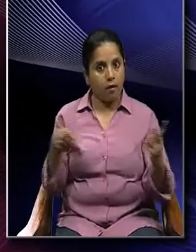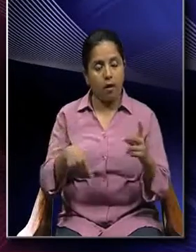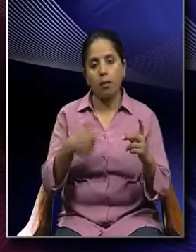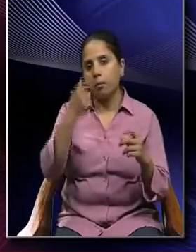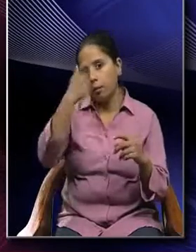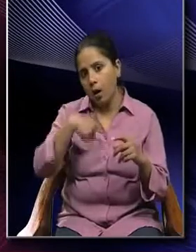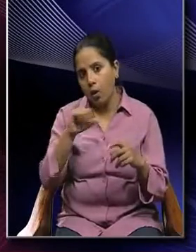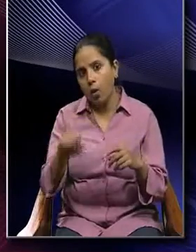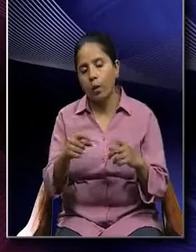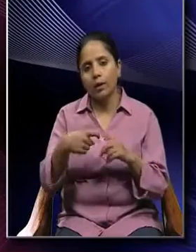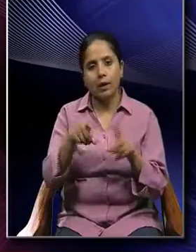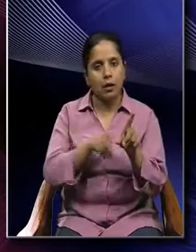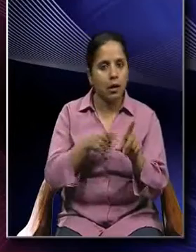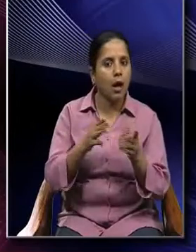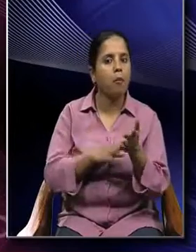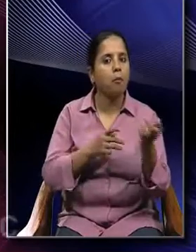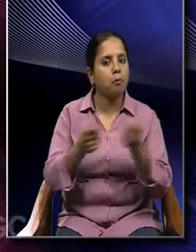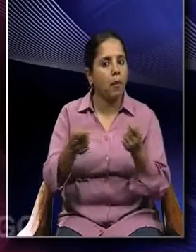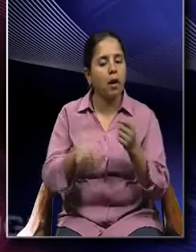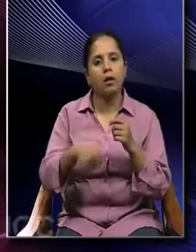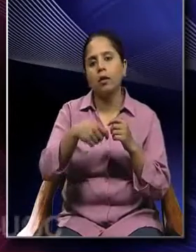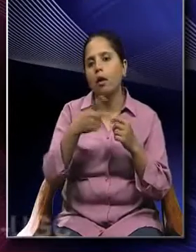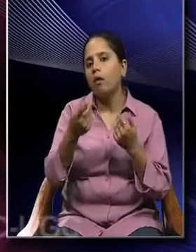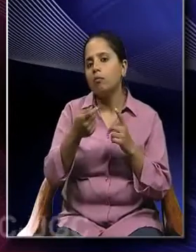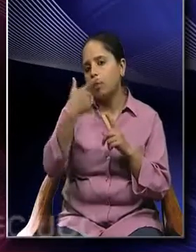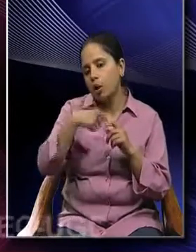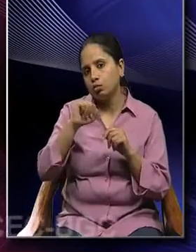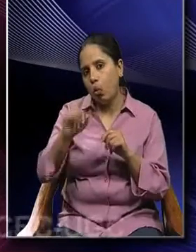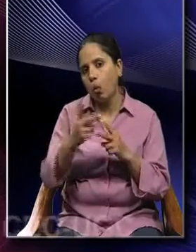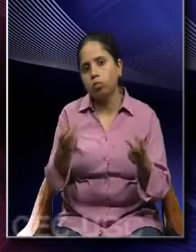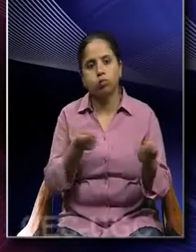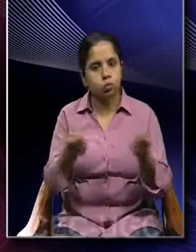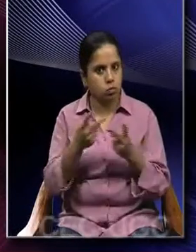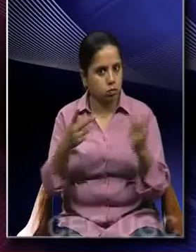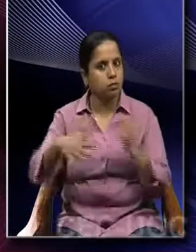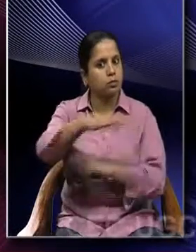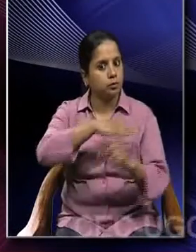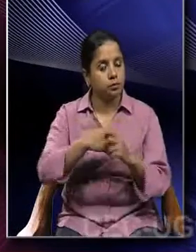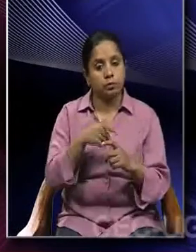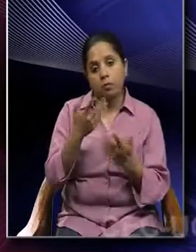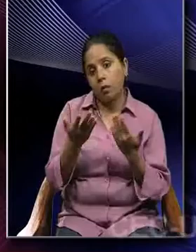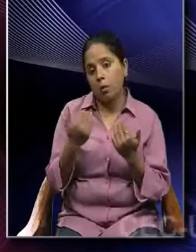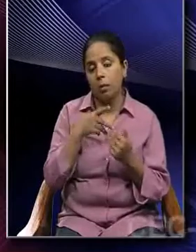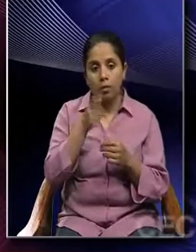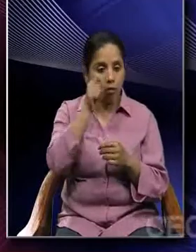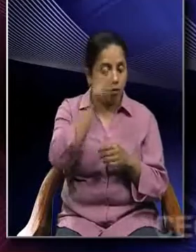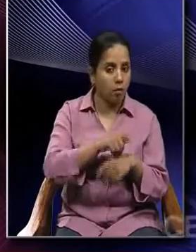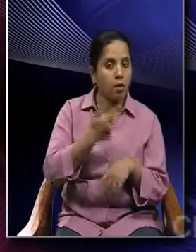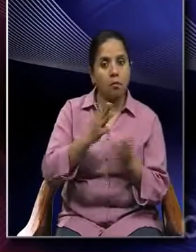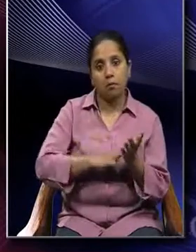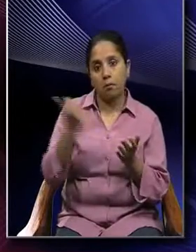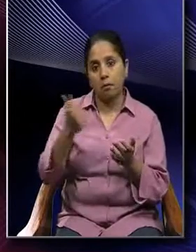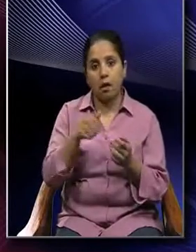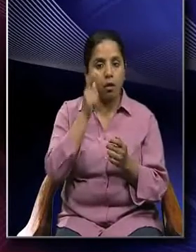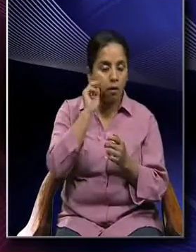front of a key managerial personnel who is dealing with the situation. So we can say that he or she, whether manager is male